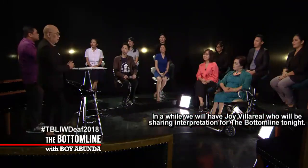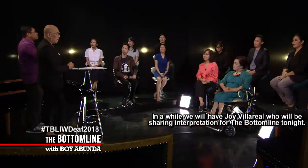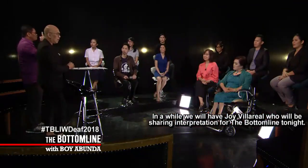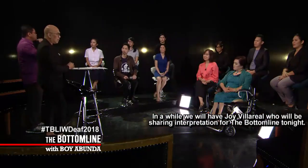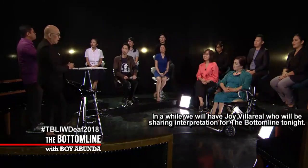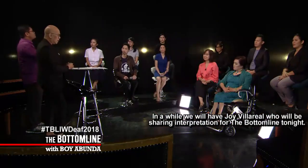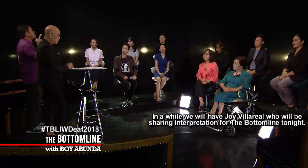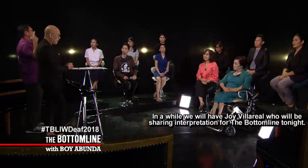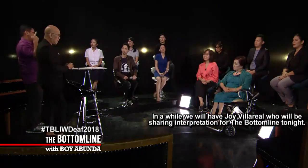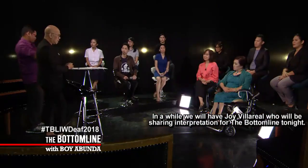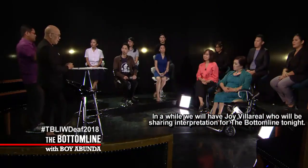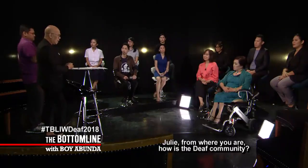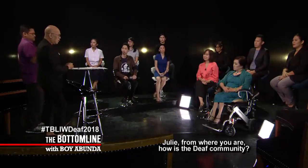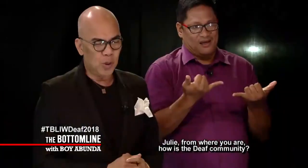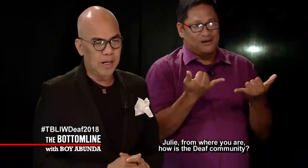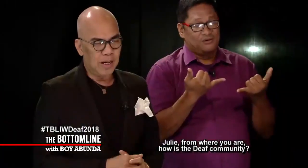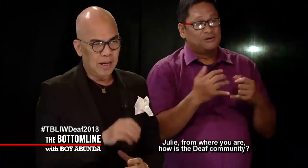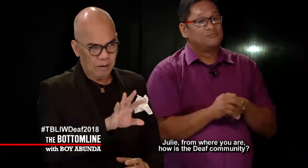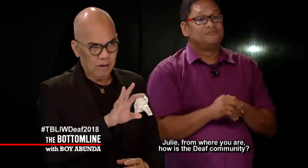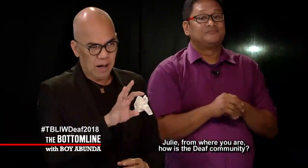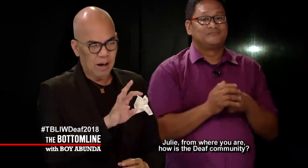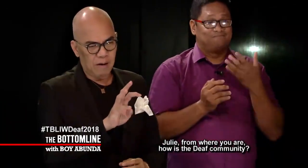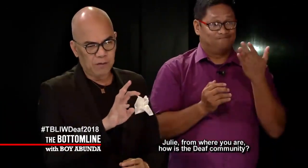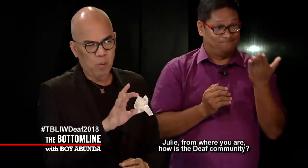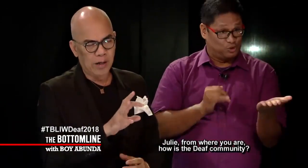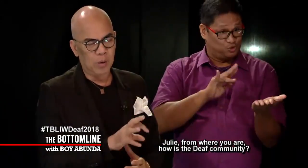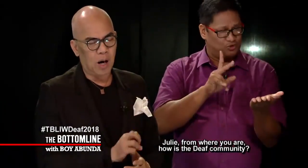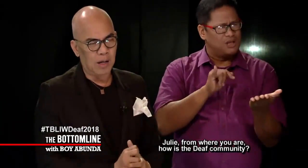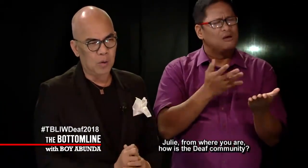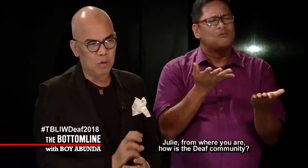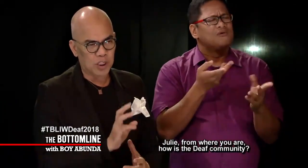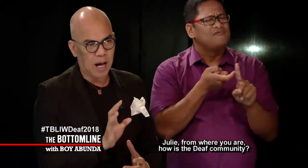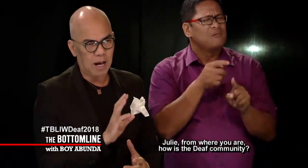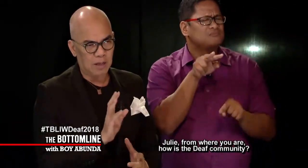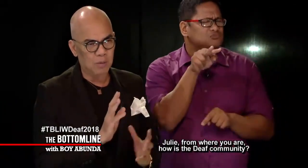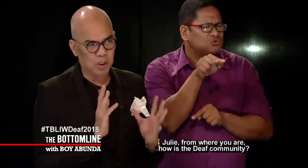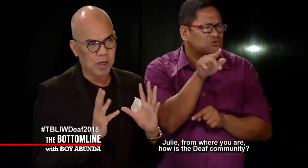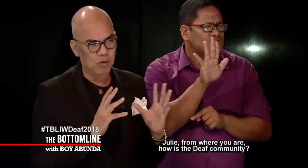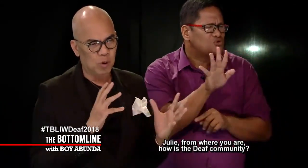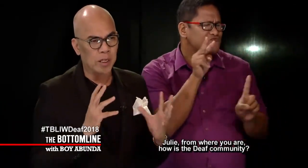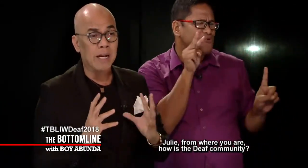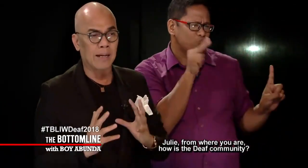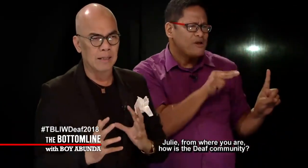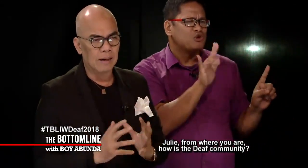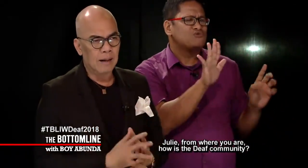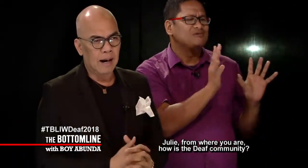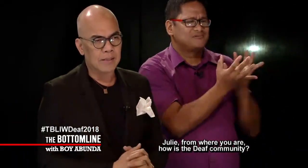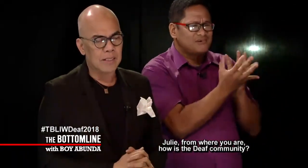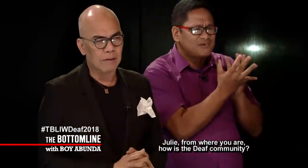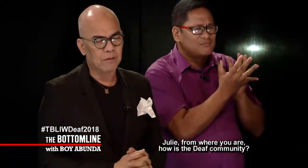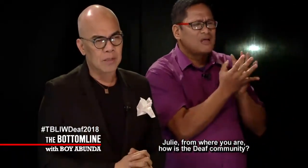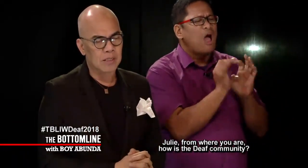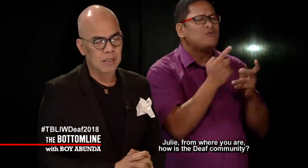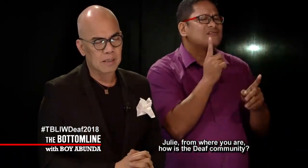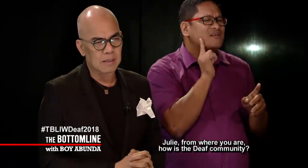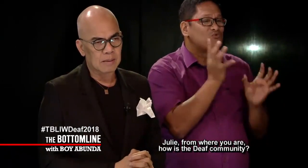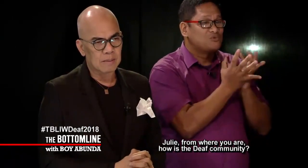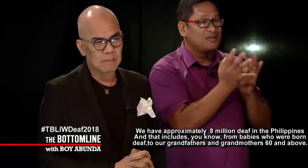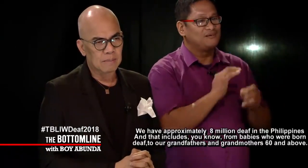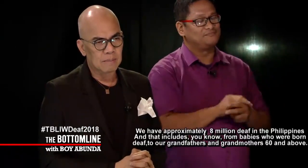the Bottom Line tonight. Julie, from where you are, kumusta yung komunidad? How is the deaf